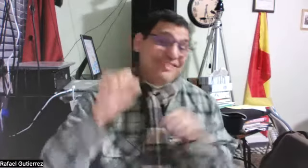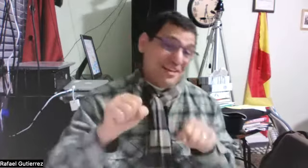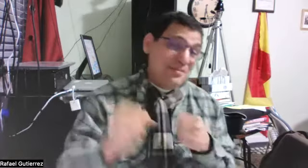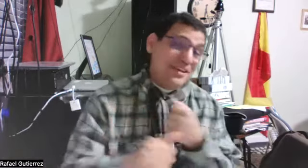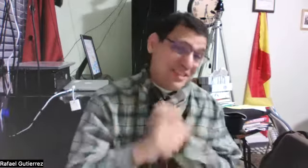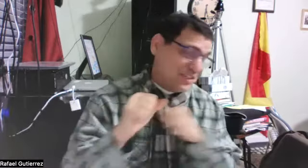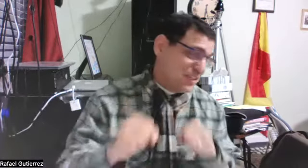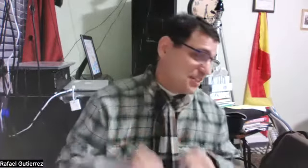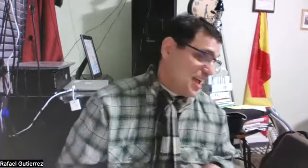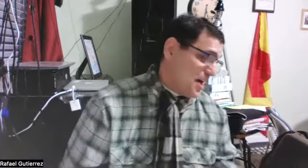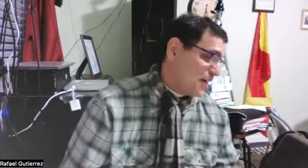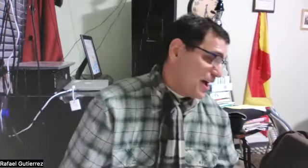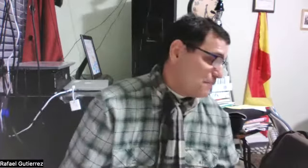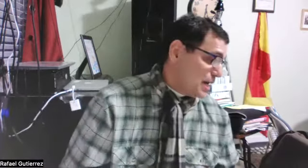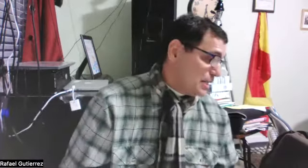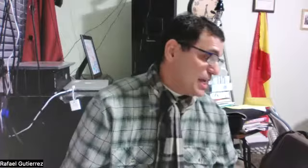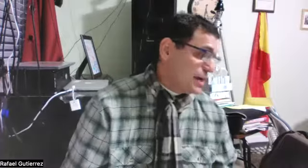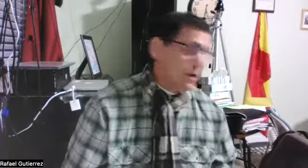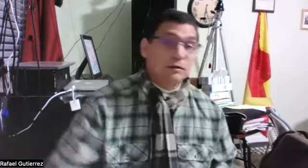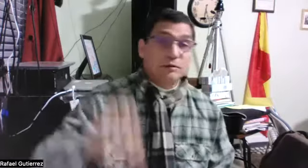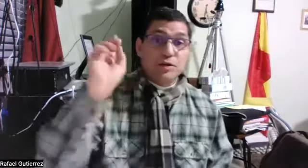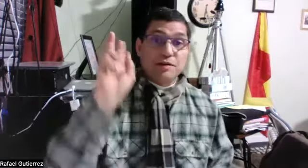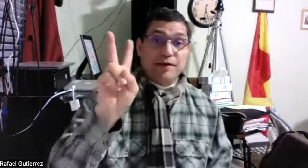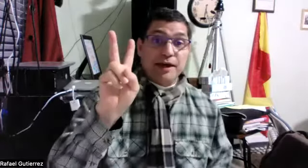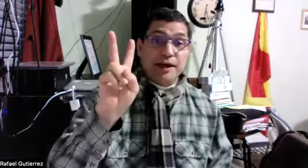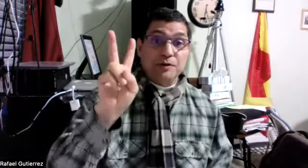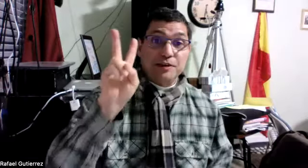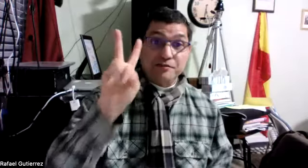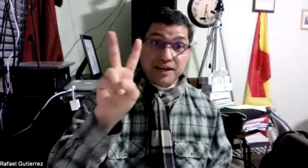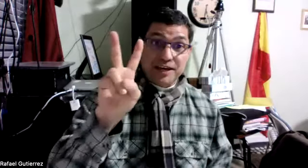Can be dangerous. Okay. Neo with a V, with a V.